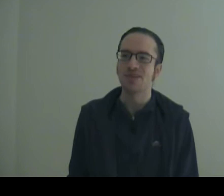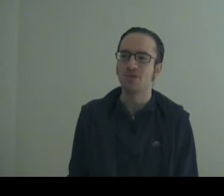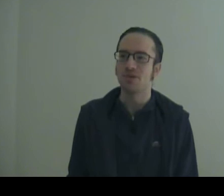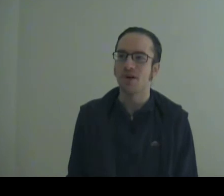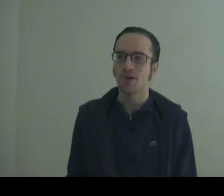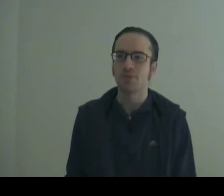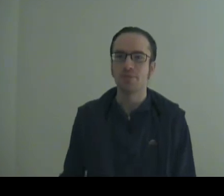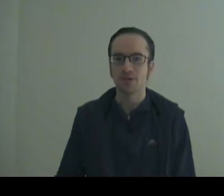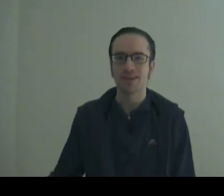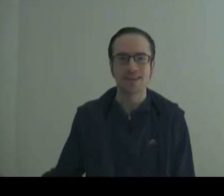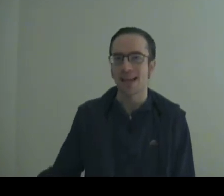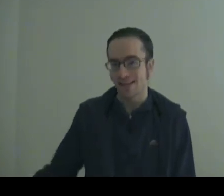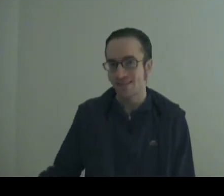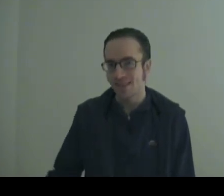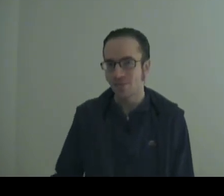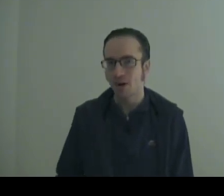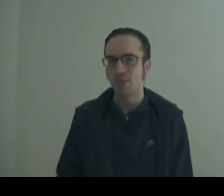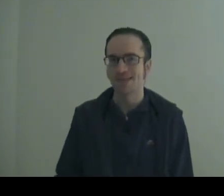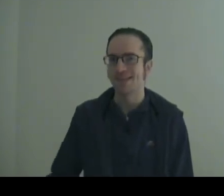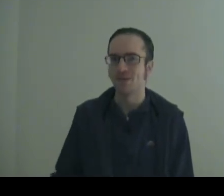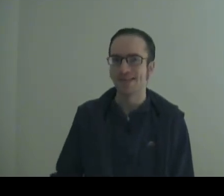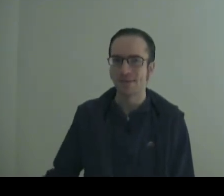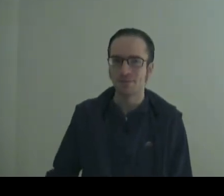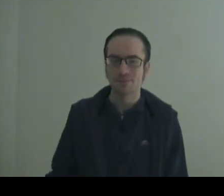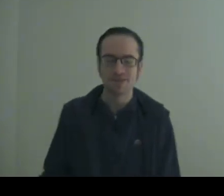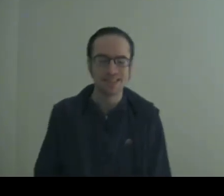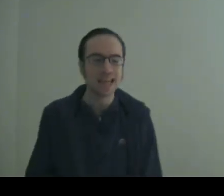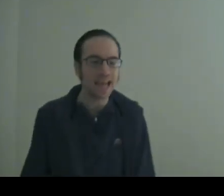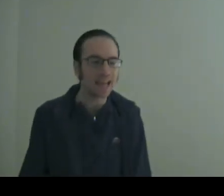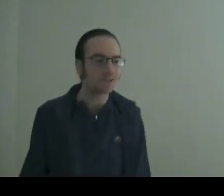nature argument, but yeah, bottom line, still the same DNA.